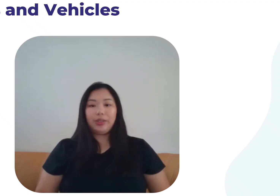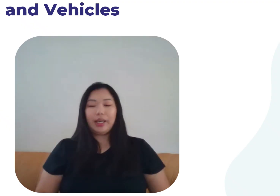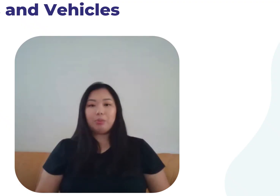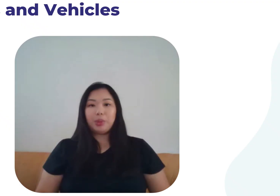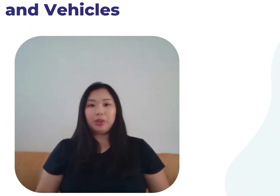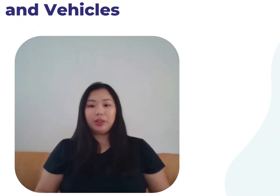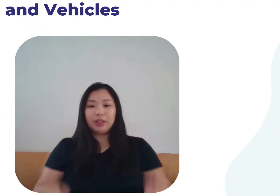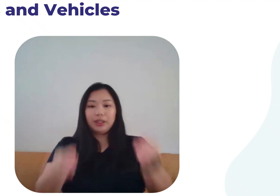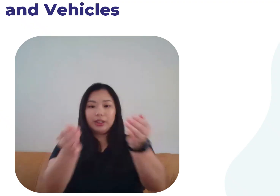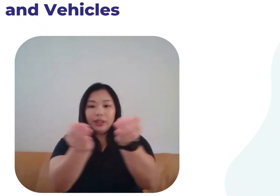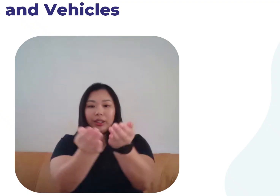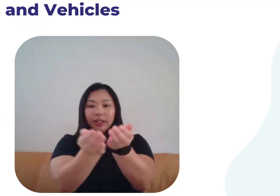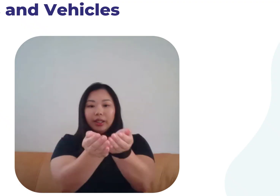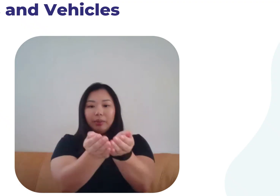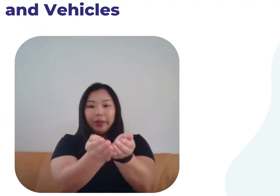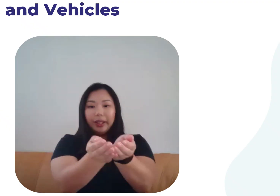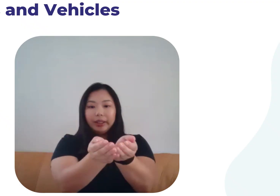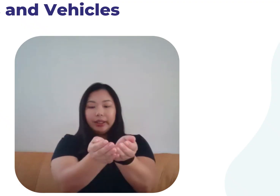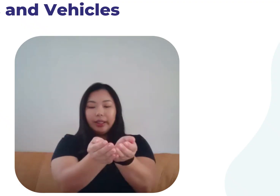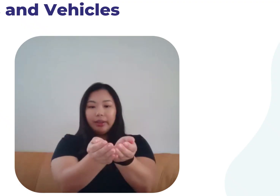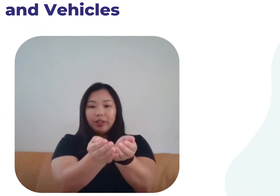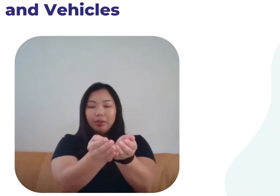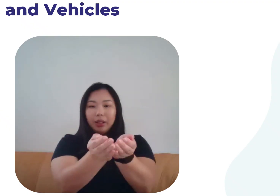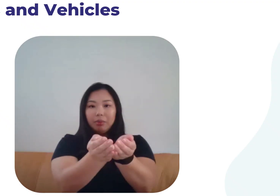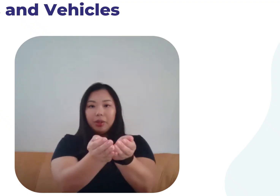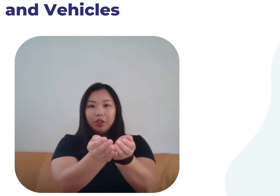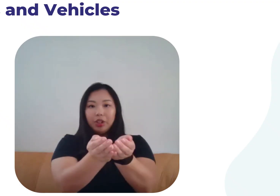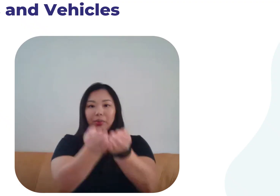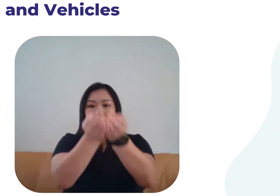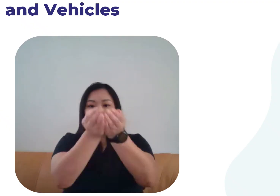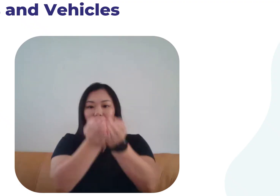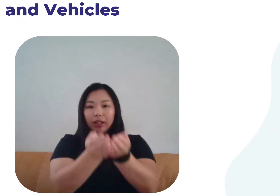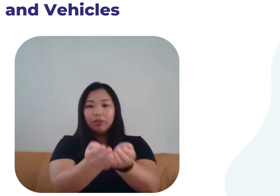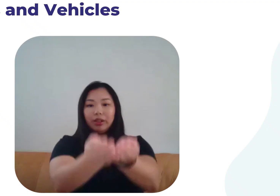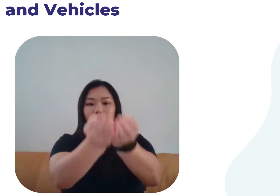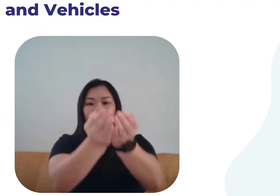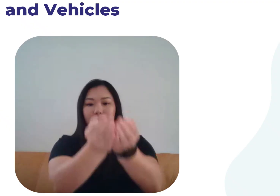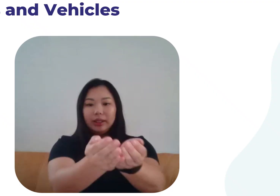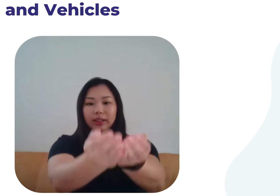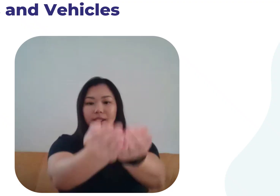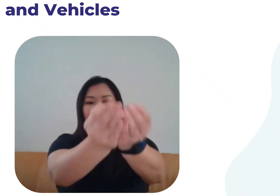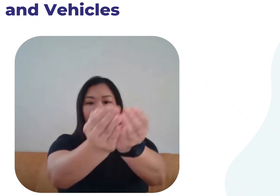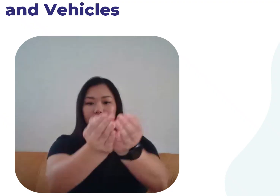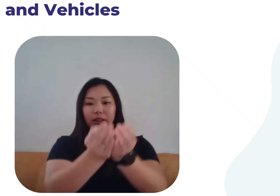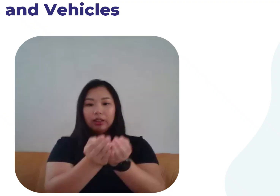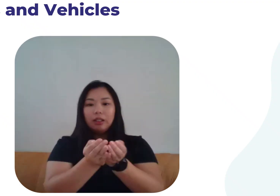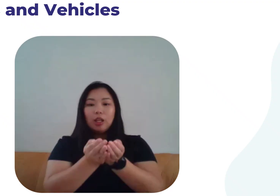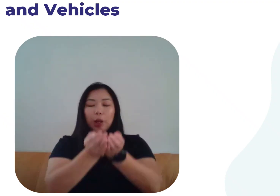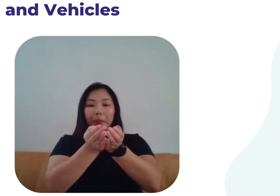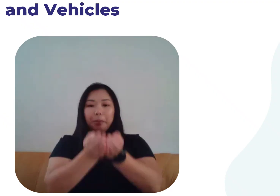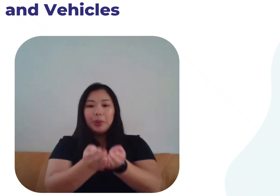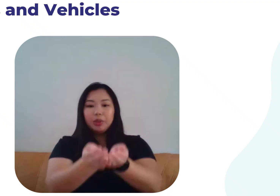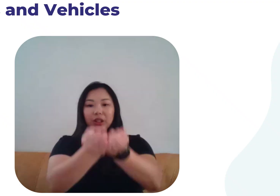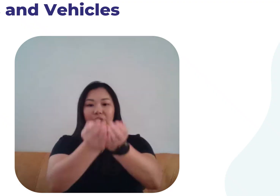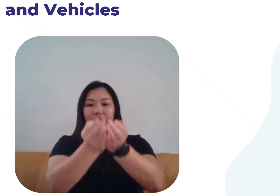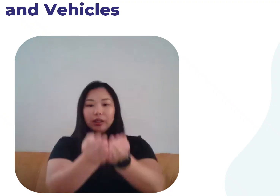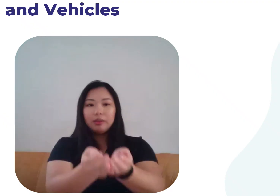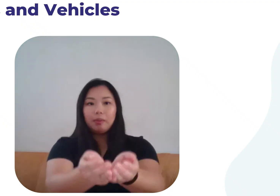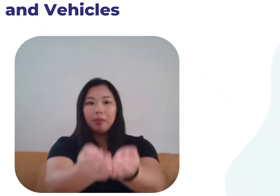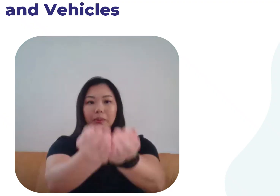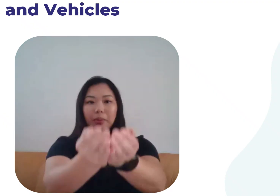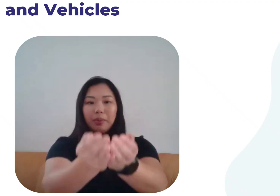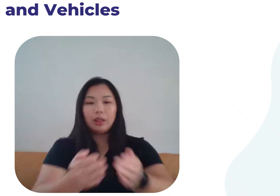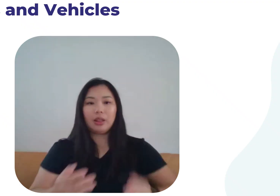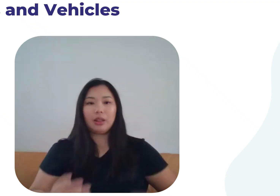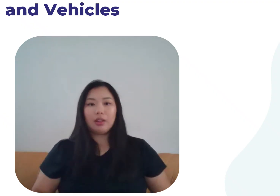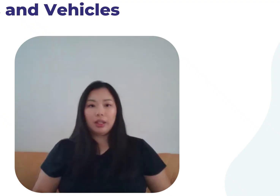Next we have boat. Cup your hands together to make a boat shape and move outward twice. Boat.